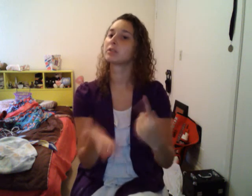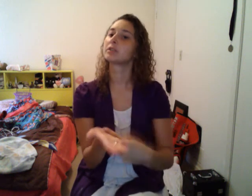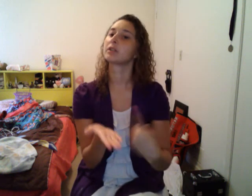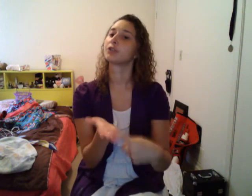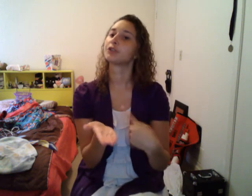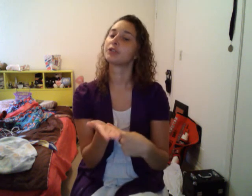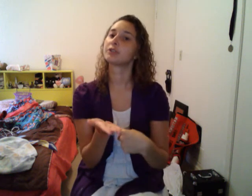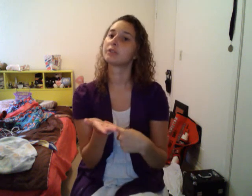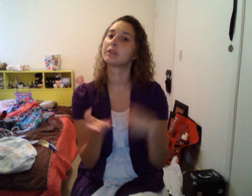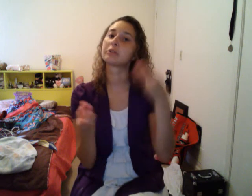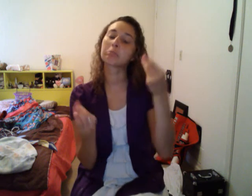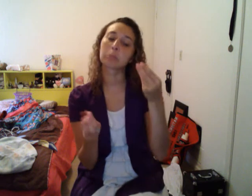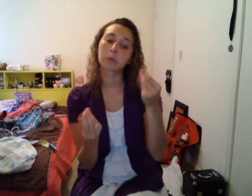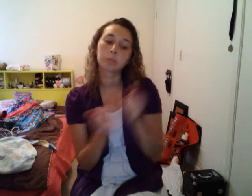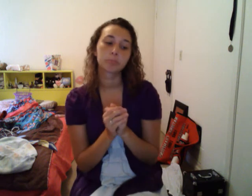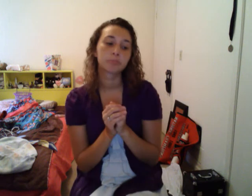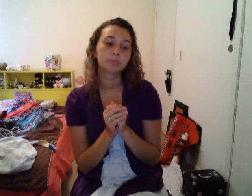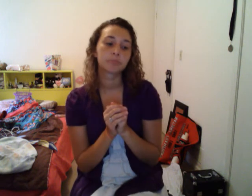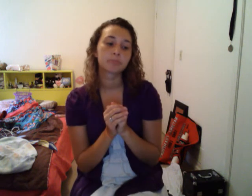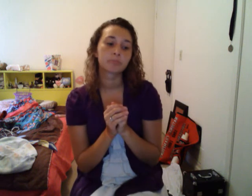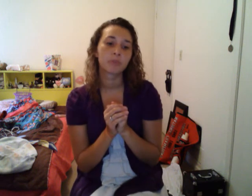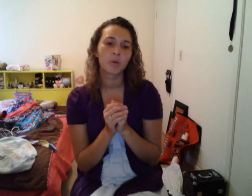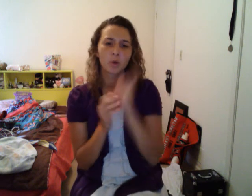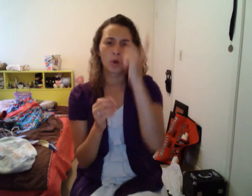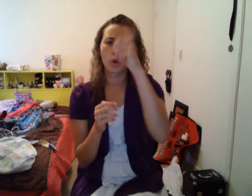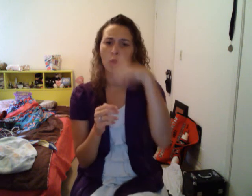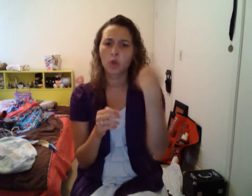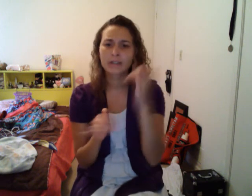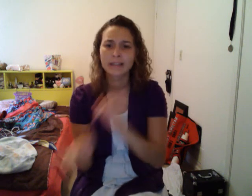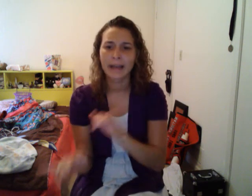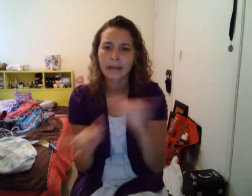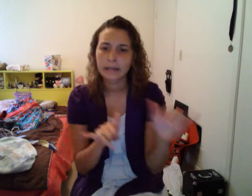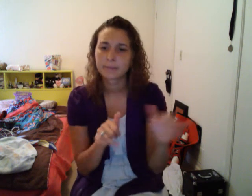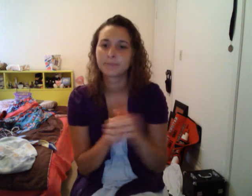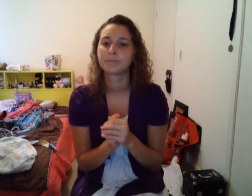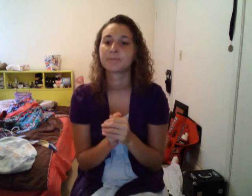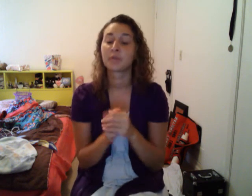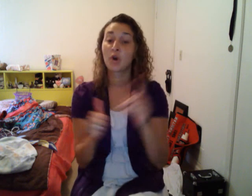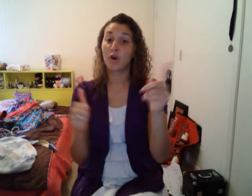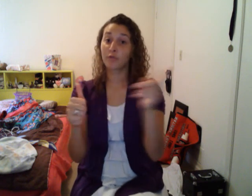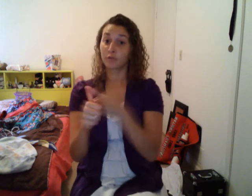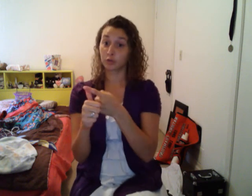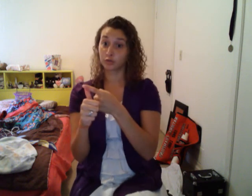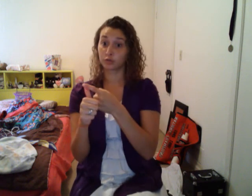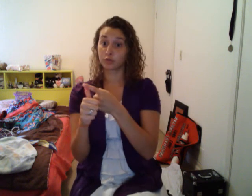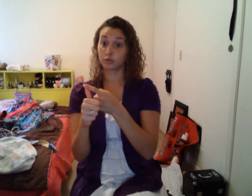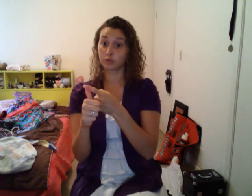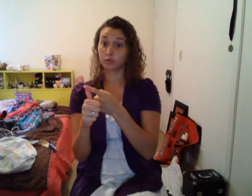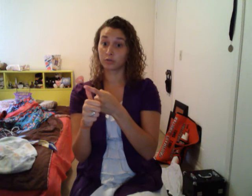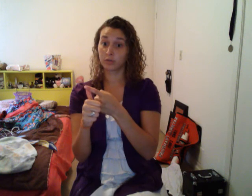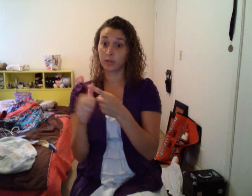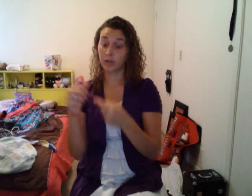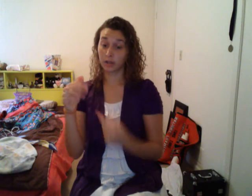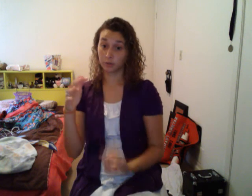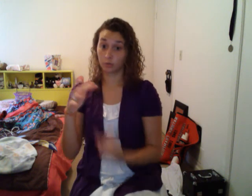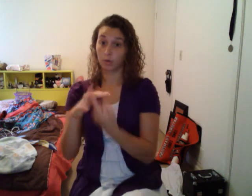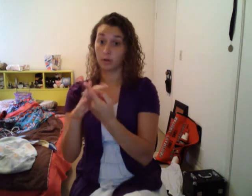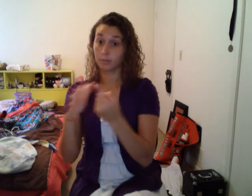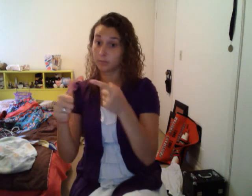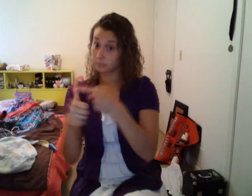what those moral principles look like. The first moral principle that emerged in the discussion said